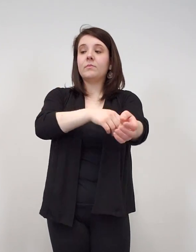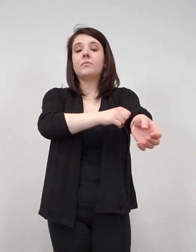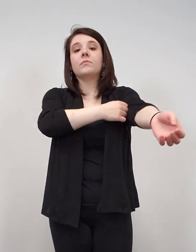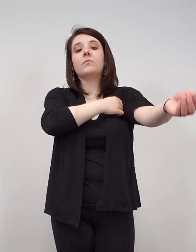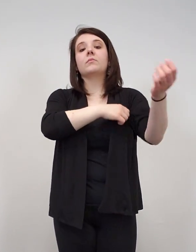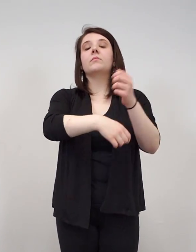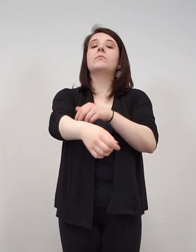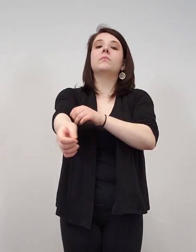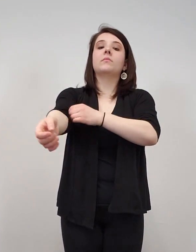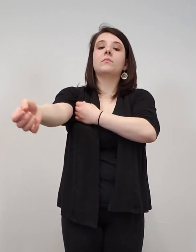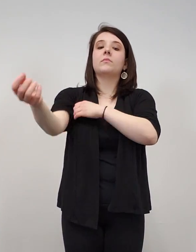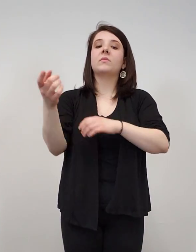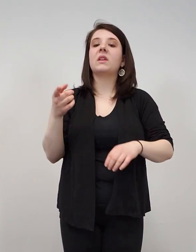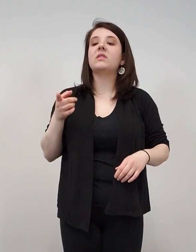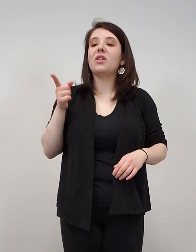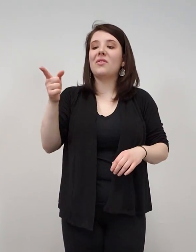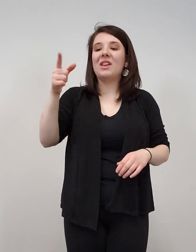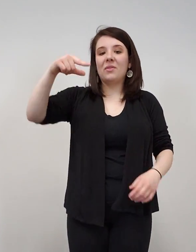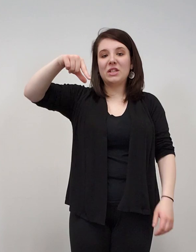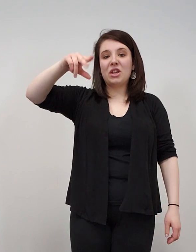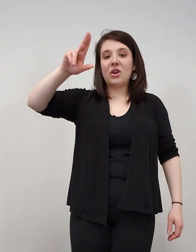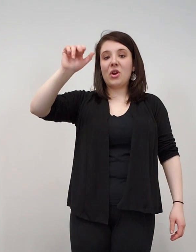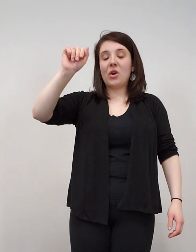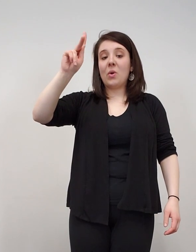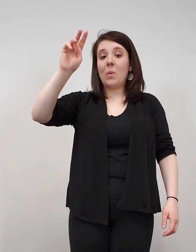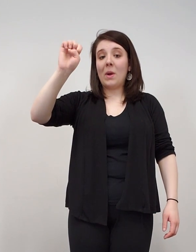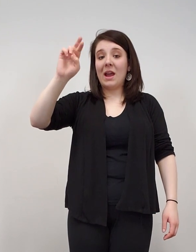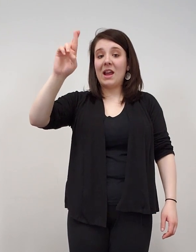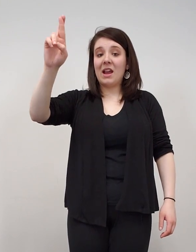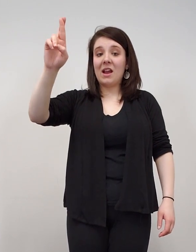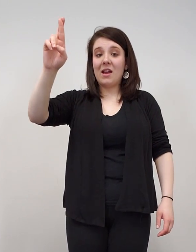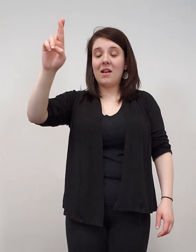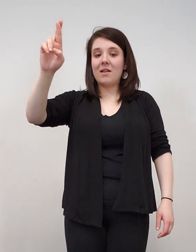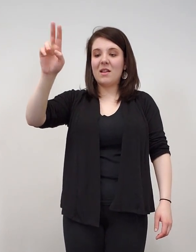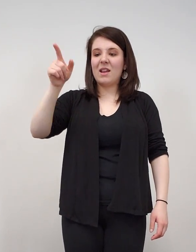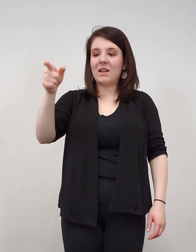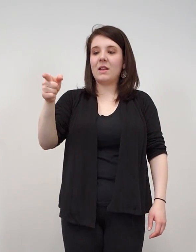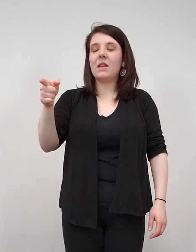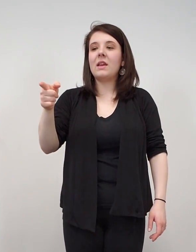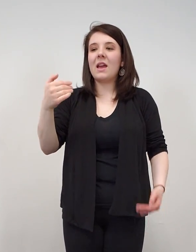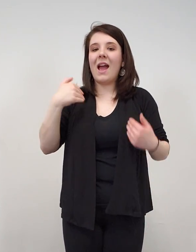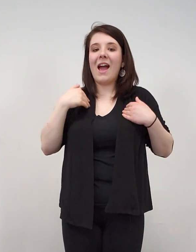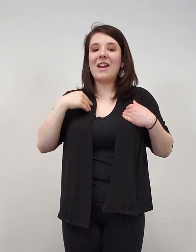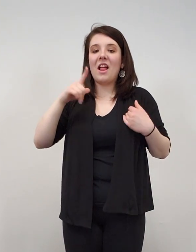Palmer was a Quaker and a progressive who turned away from his liberal background and became a very